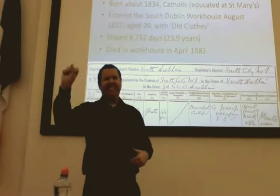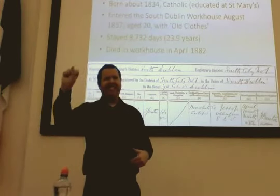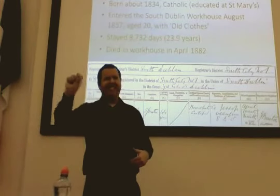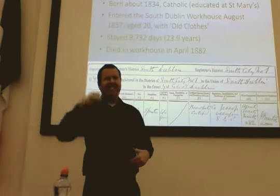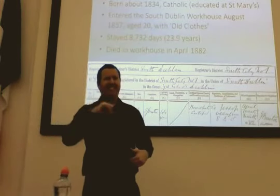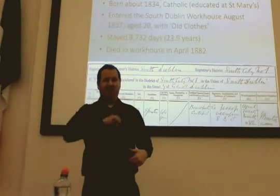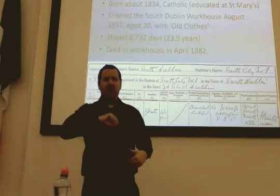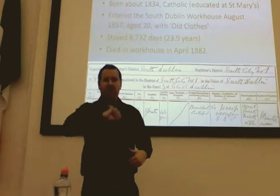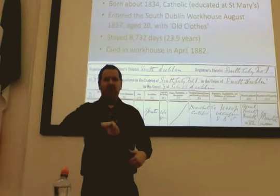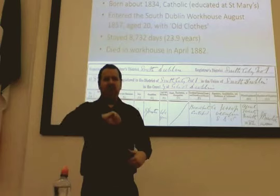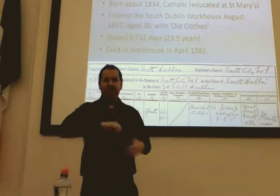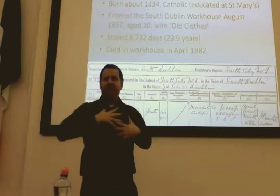It said she died of bronchitis.